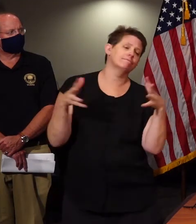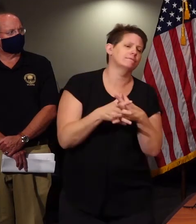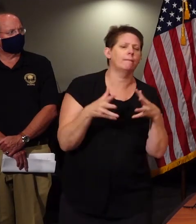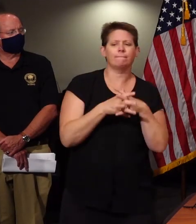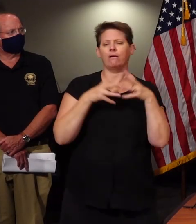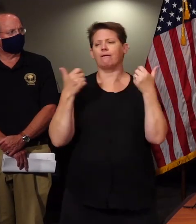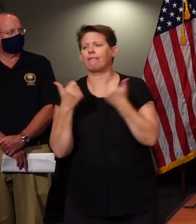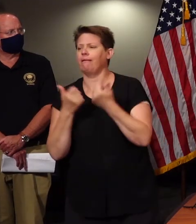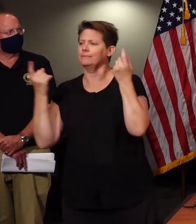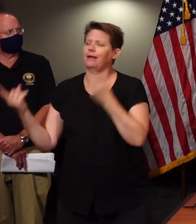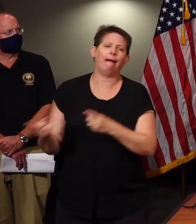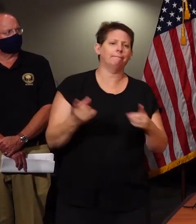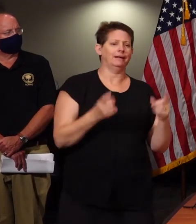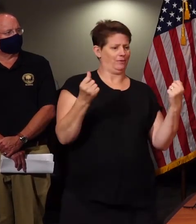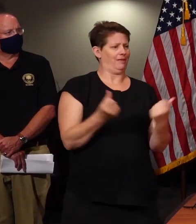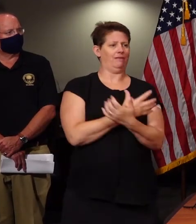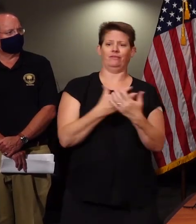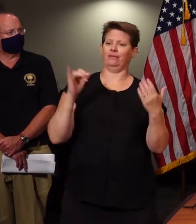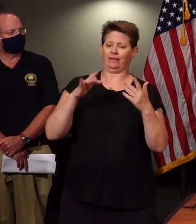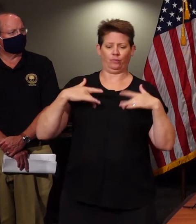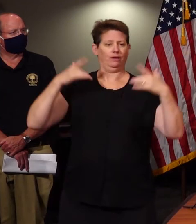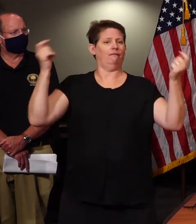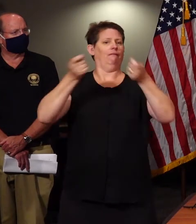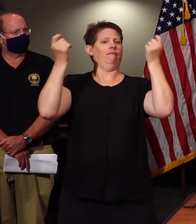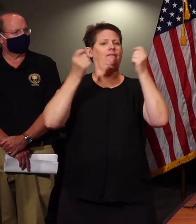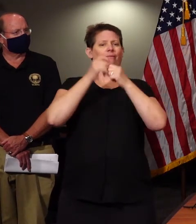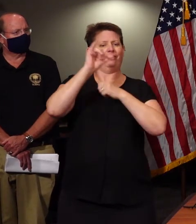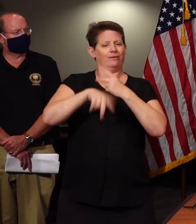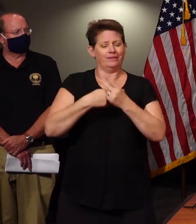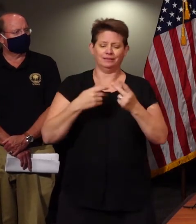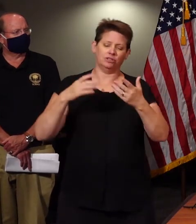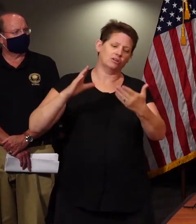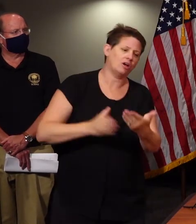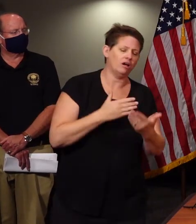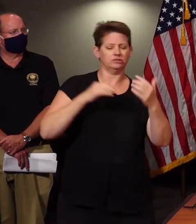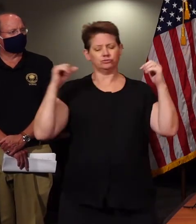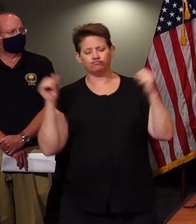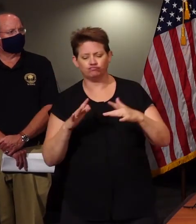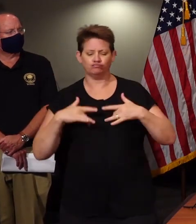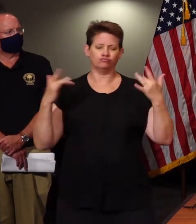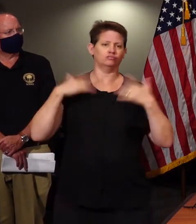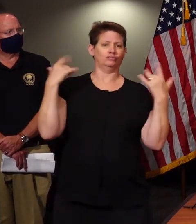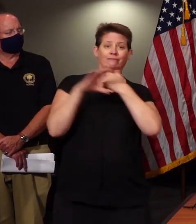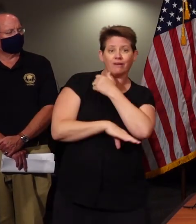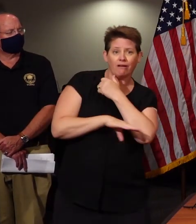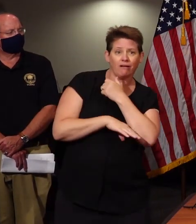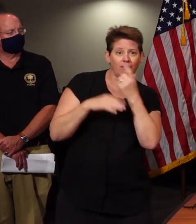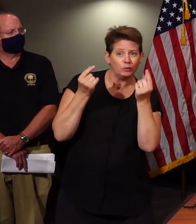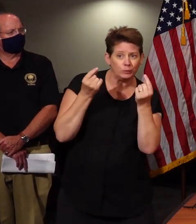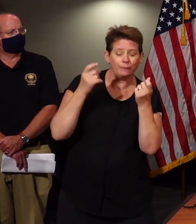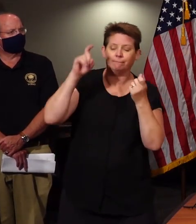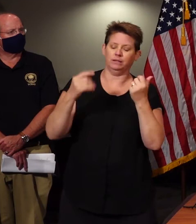of the things that go along with that, all the kind of celebrations and concerts and gatherings, we must control the spread of